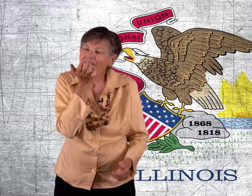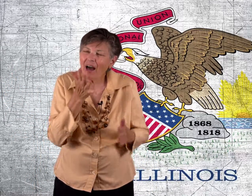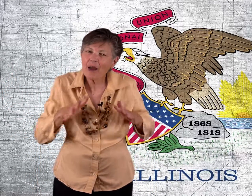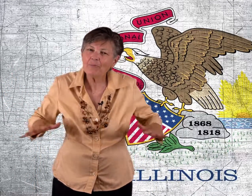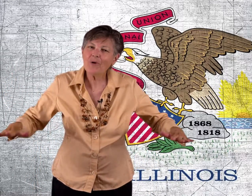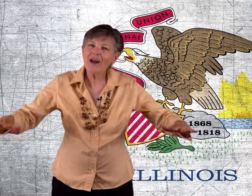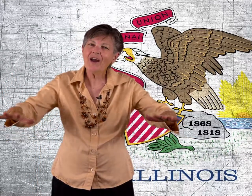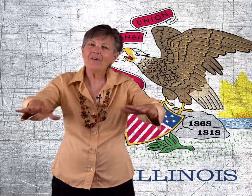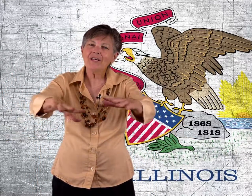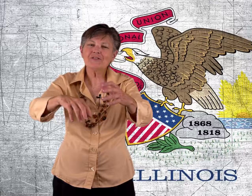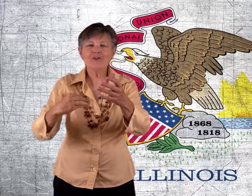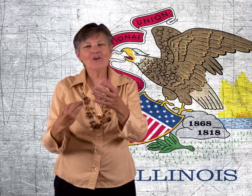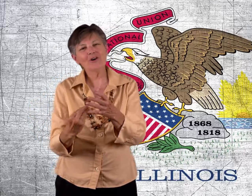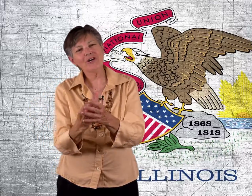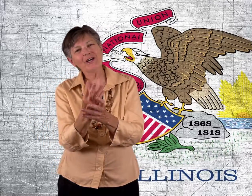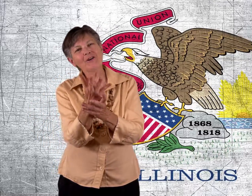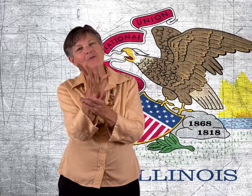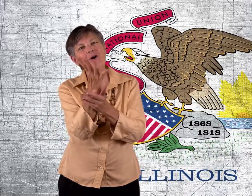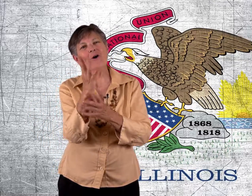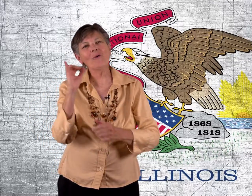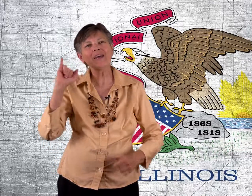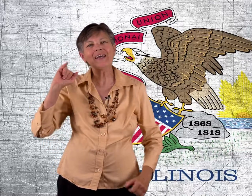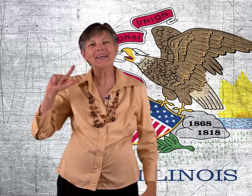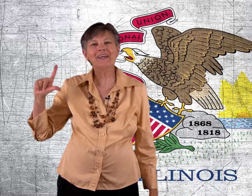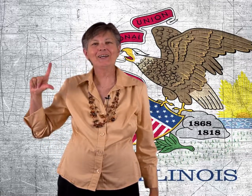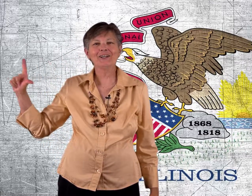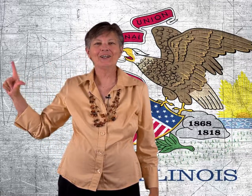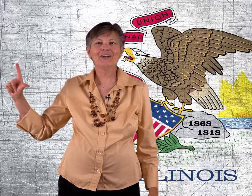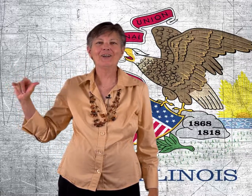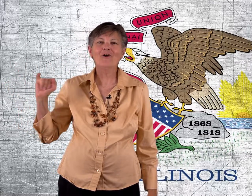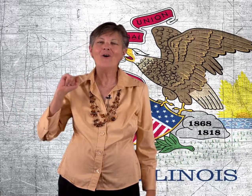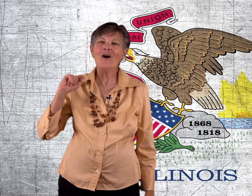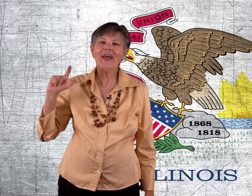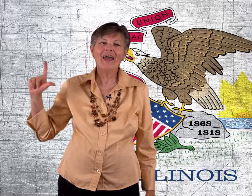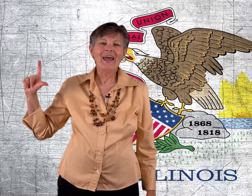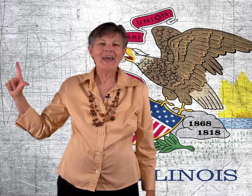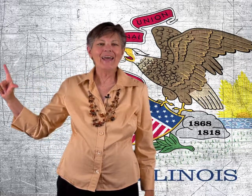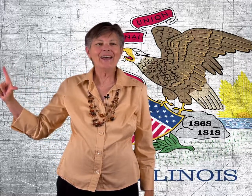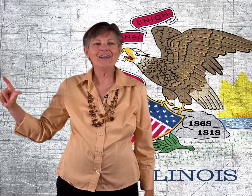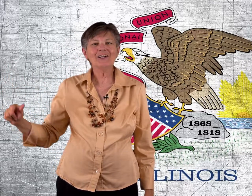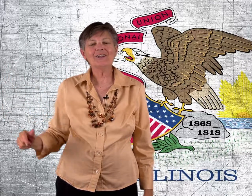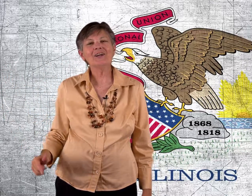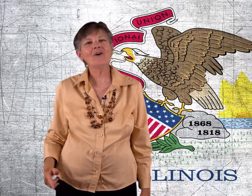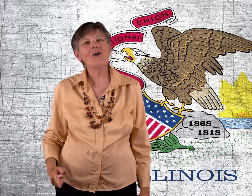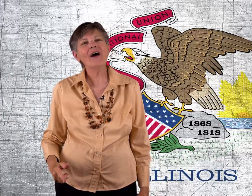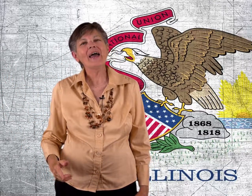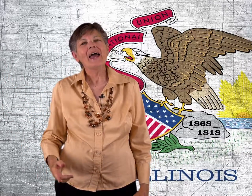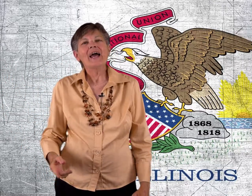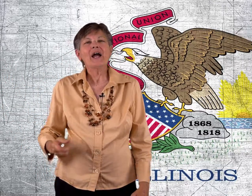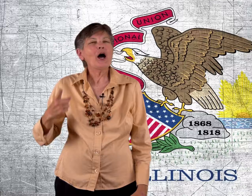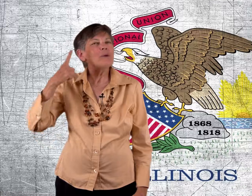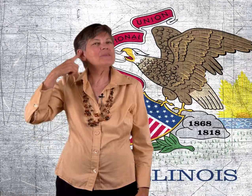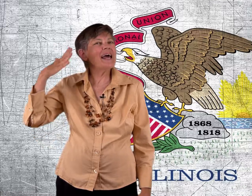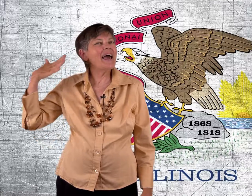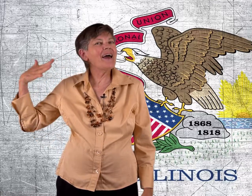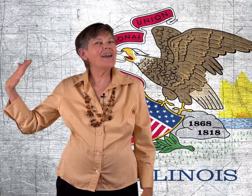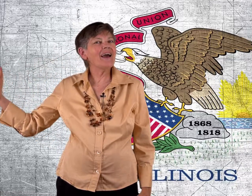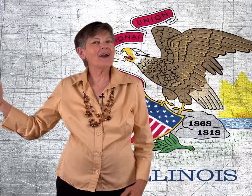thy prairies verdant growing, Illinois, Illinois. Comes an